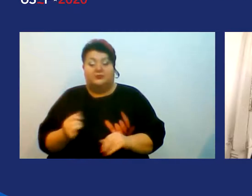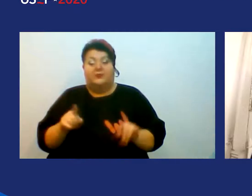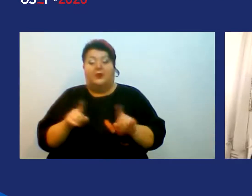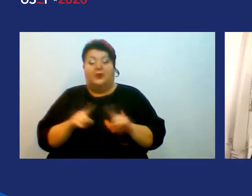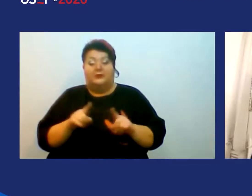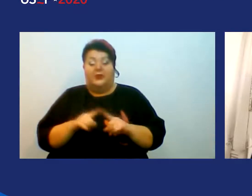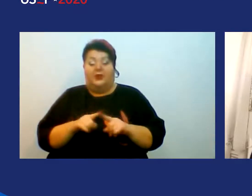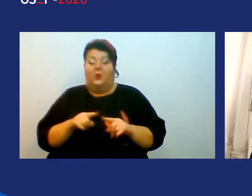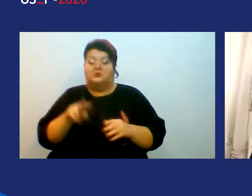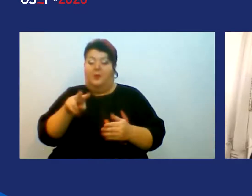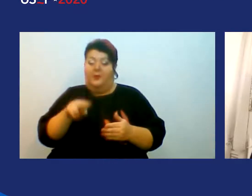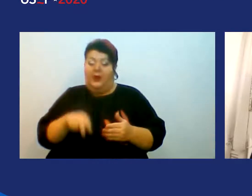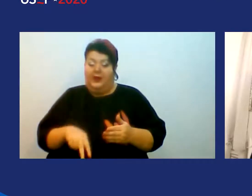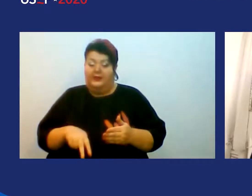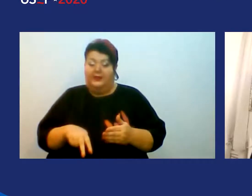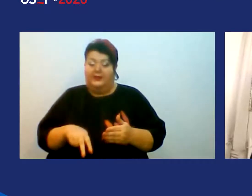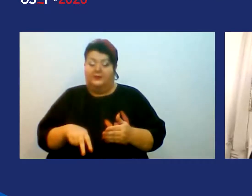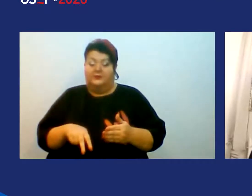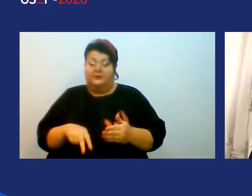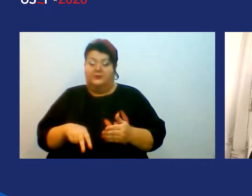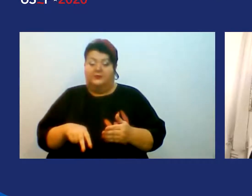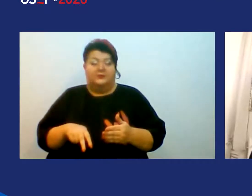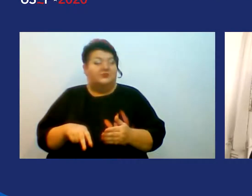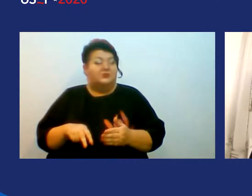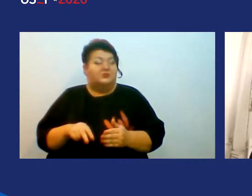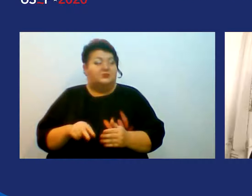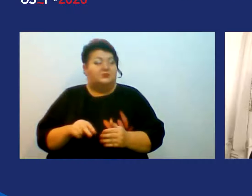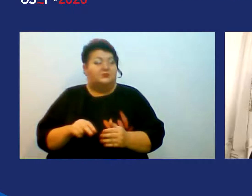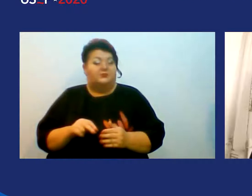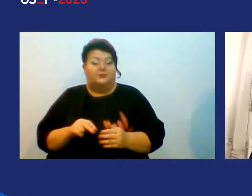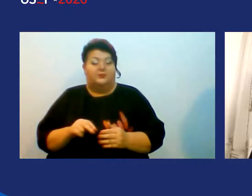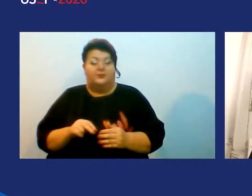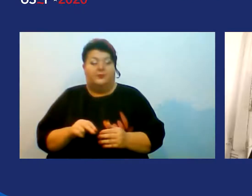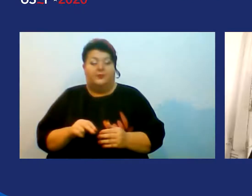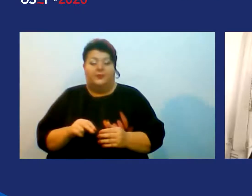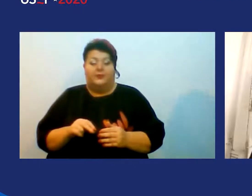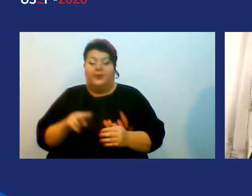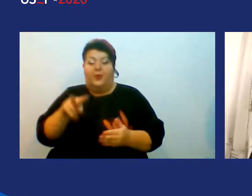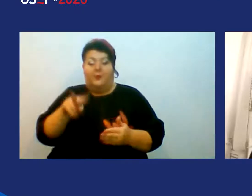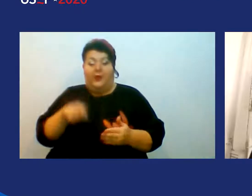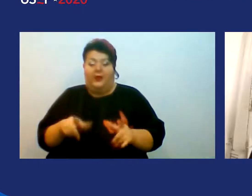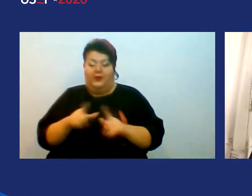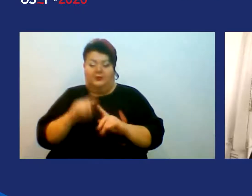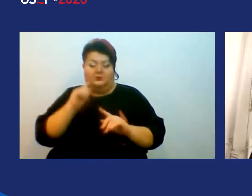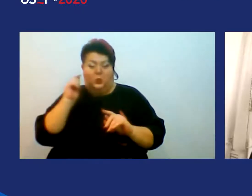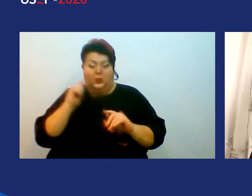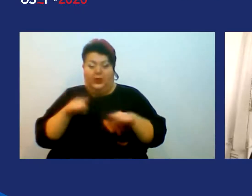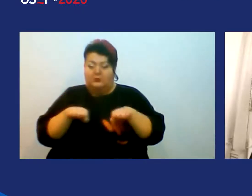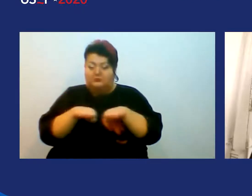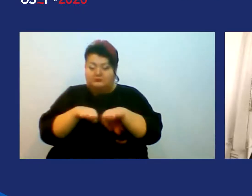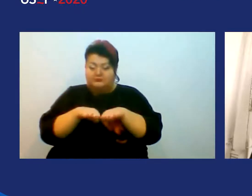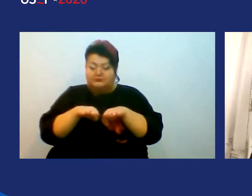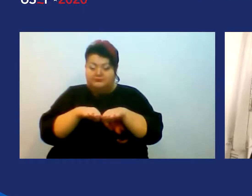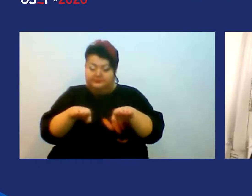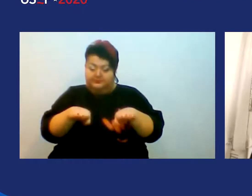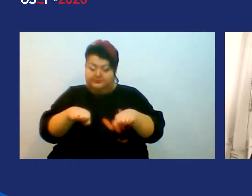local elections happening still now around us. I'm very pleased to introduce our first